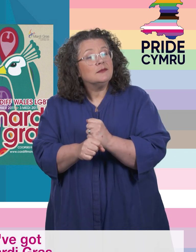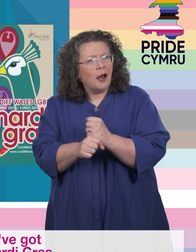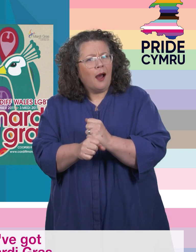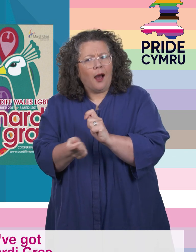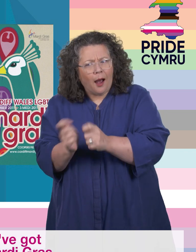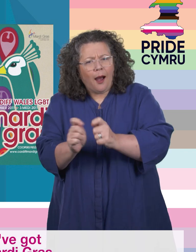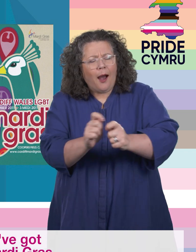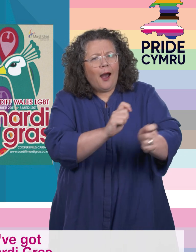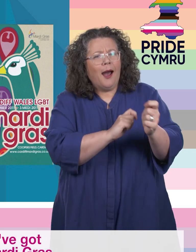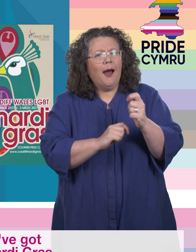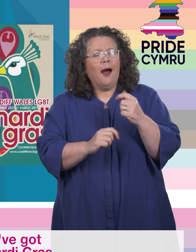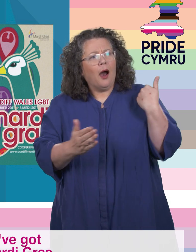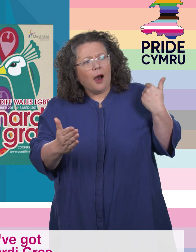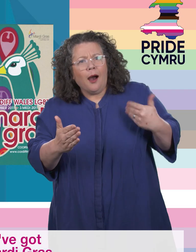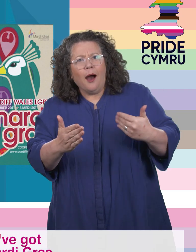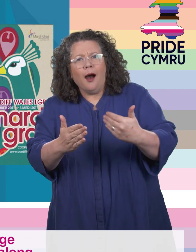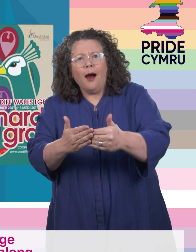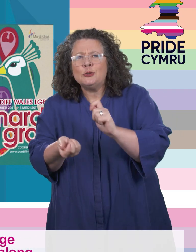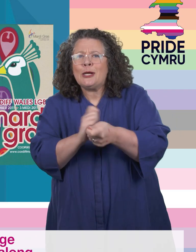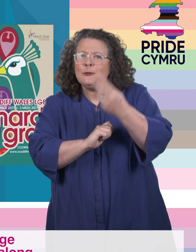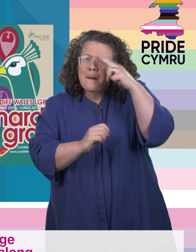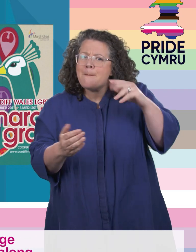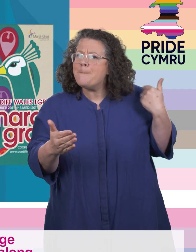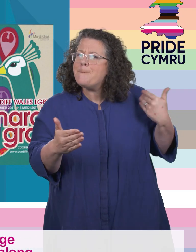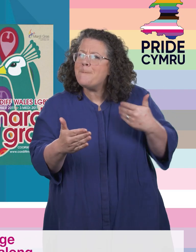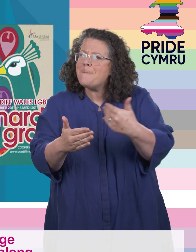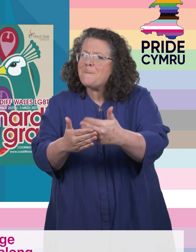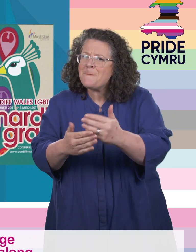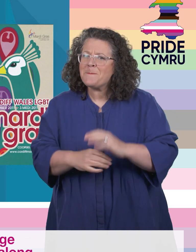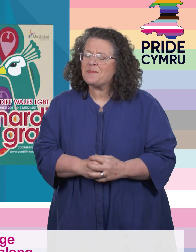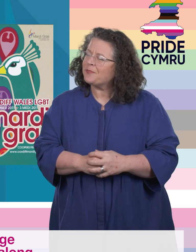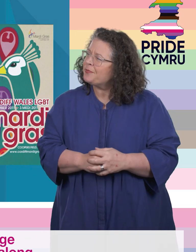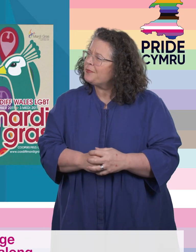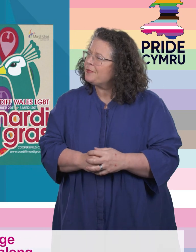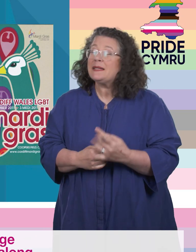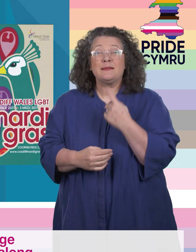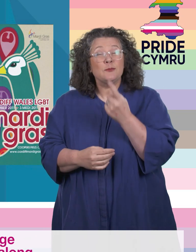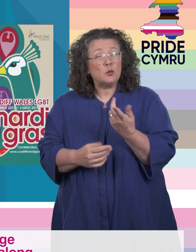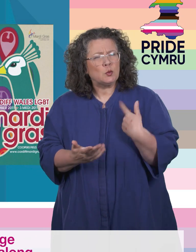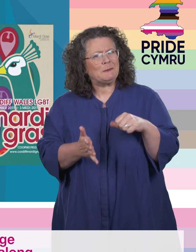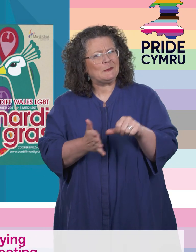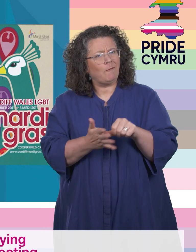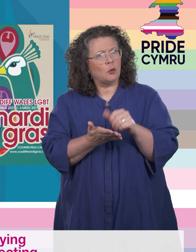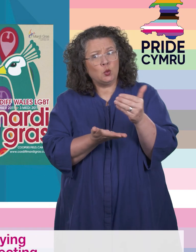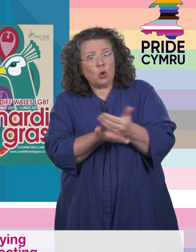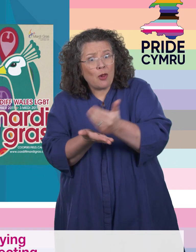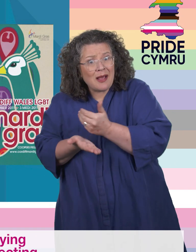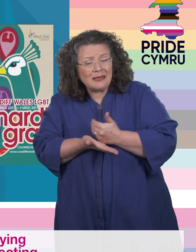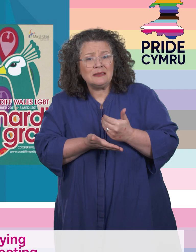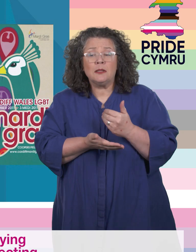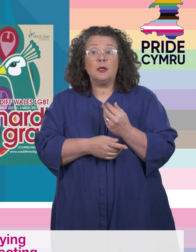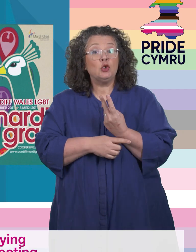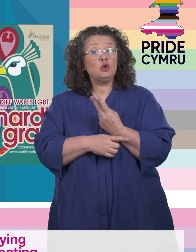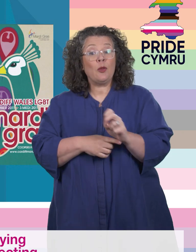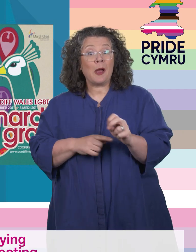Wales LGBT Mardi Gras. So there's a change in names as they go along. Now, what I was saying about